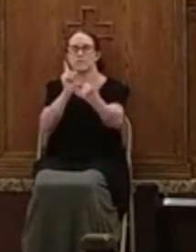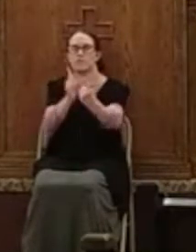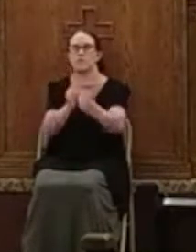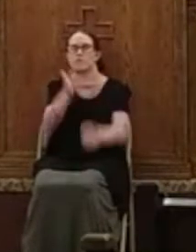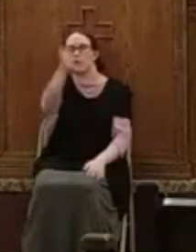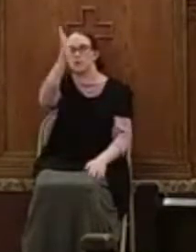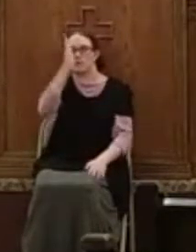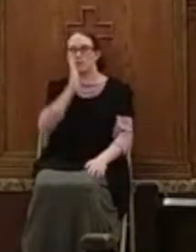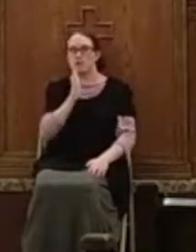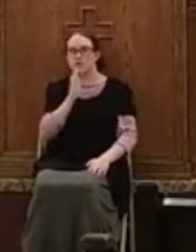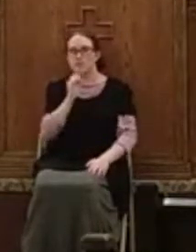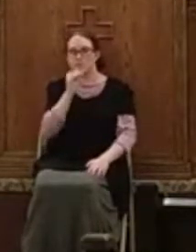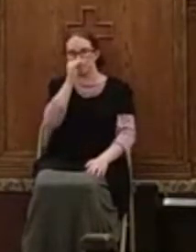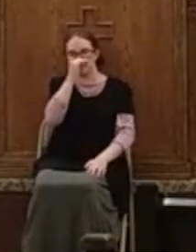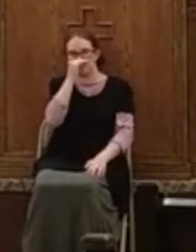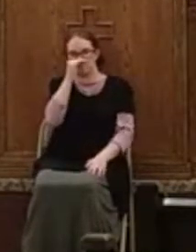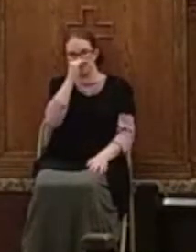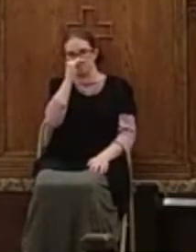God,